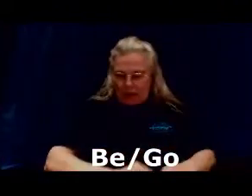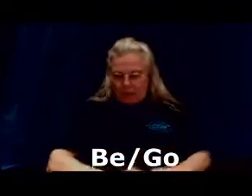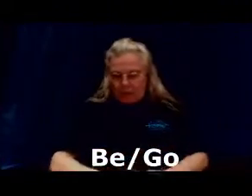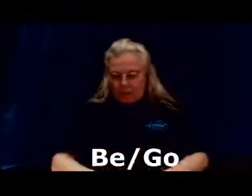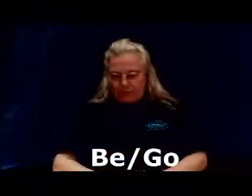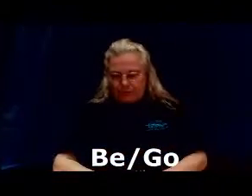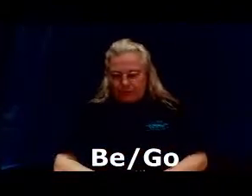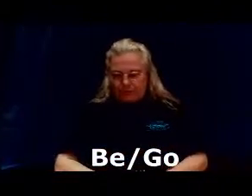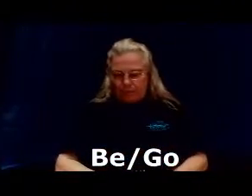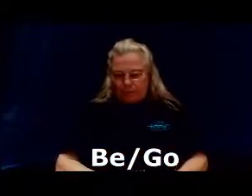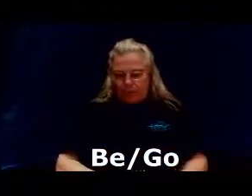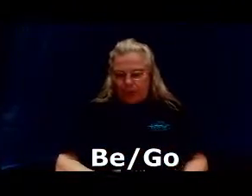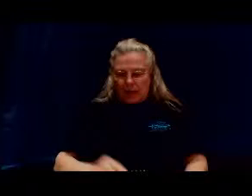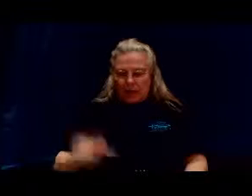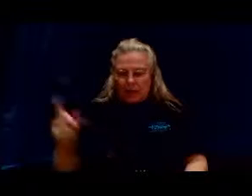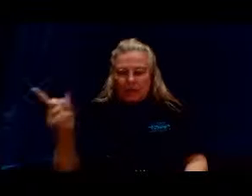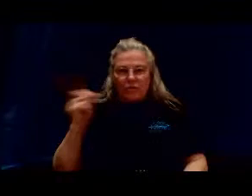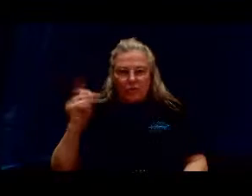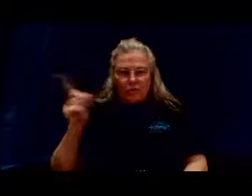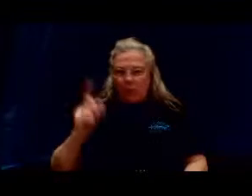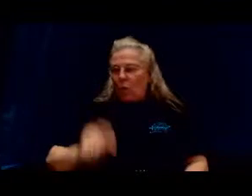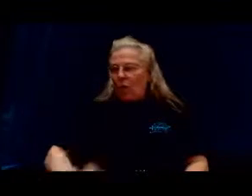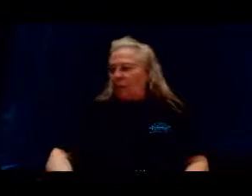out. And again, we talked about where.